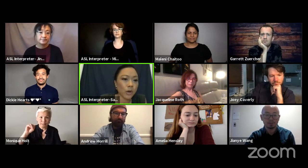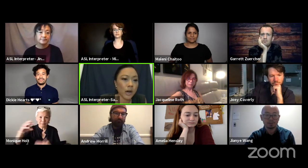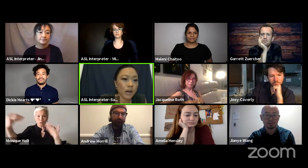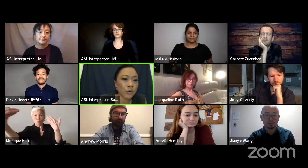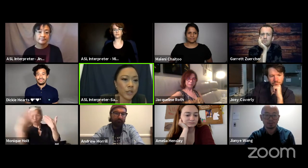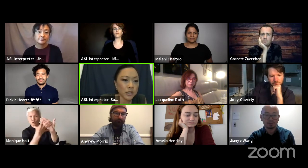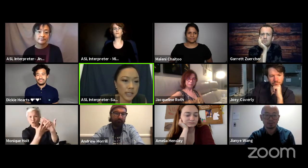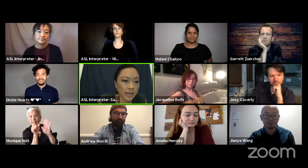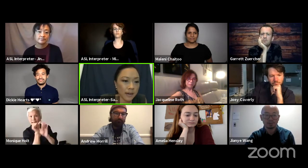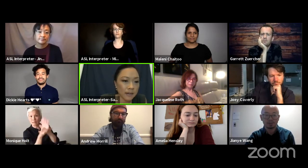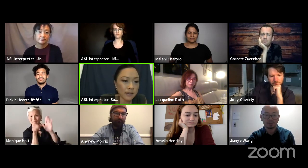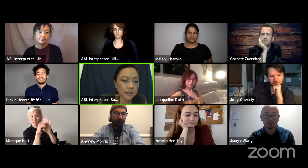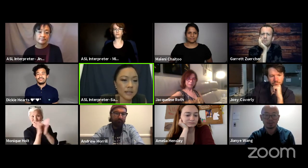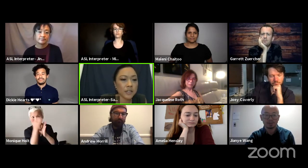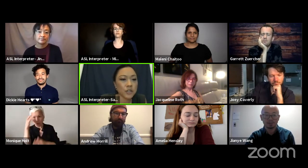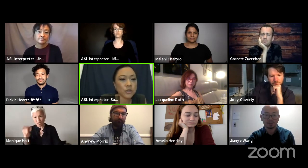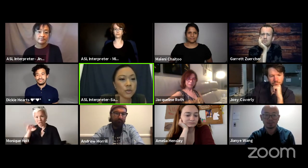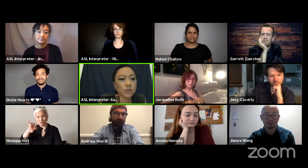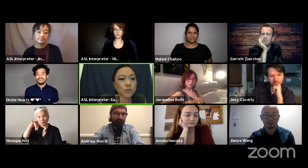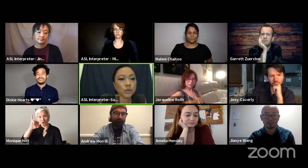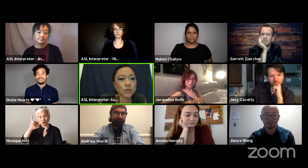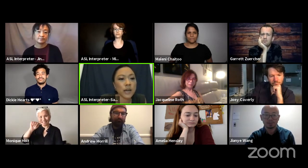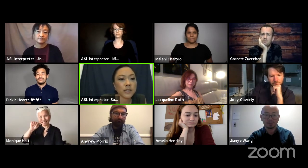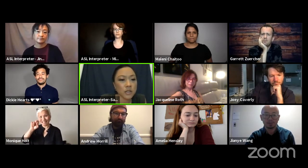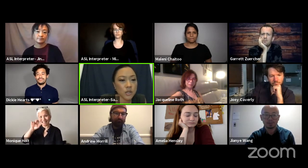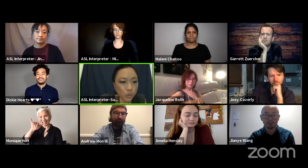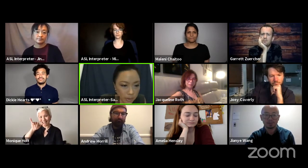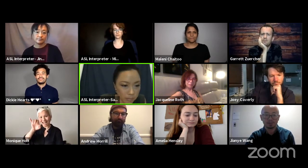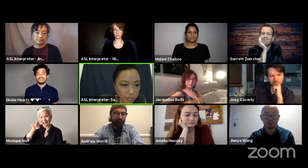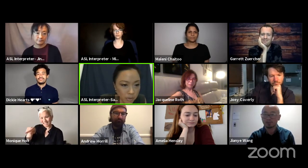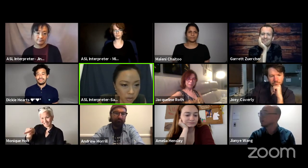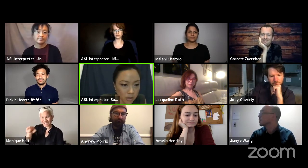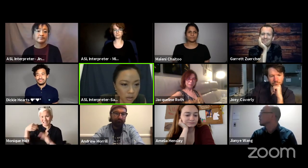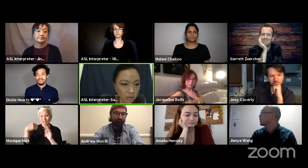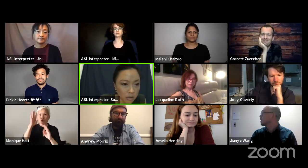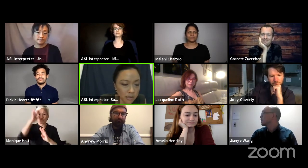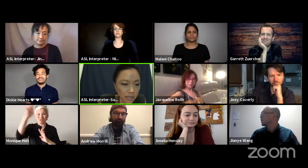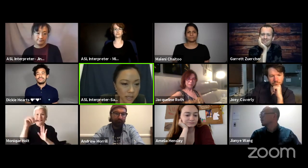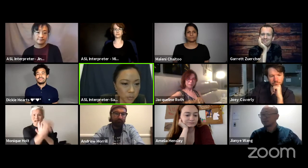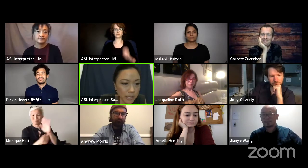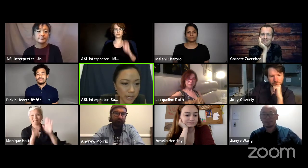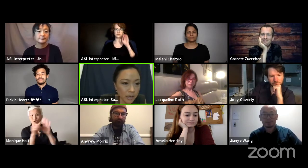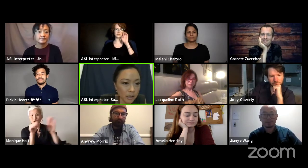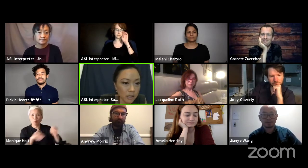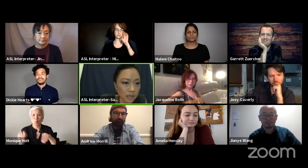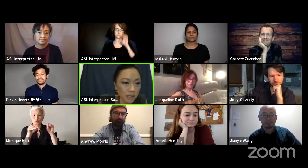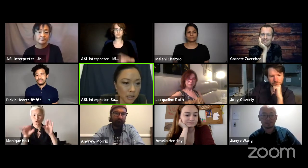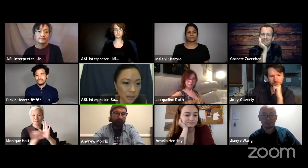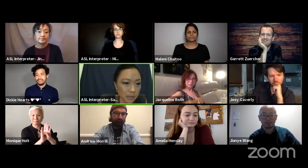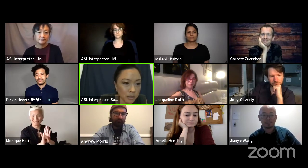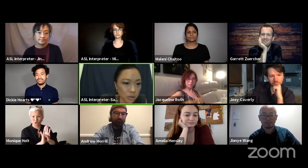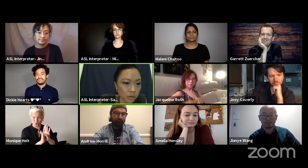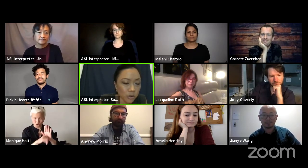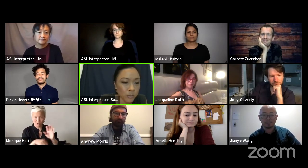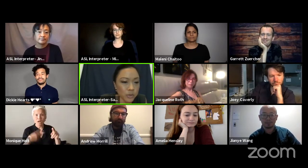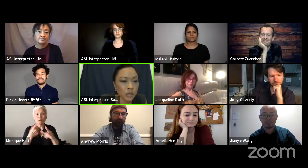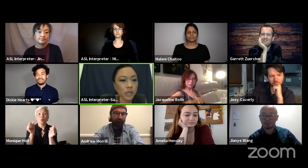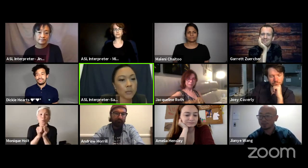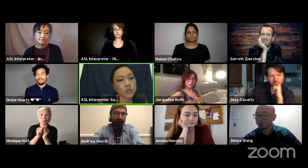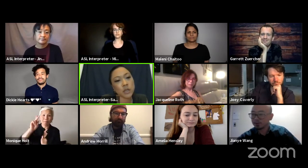I originally had an intention to utilize a scrim in the stage play. And so it was going to be able to